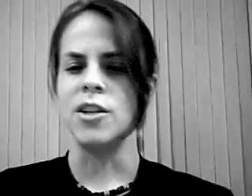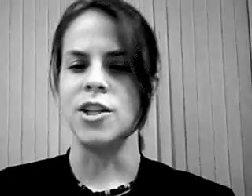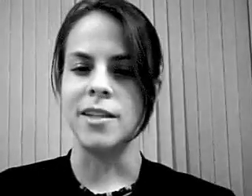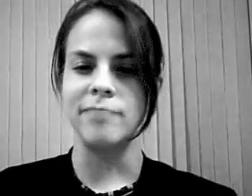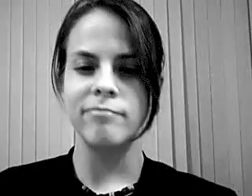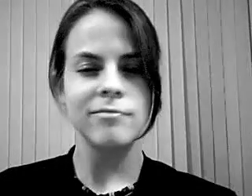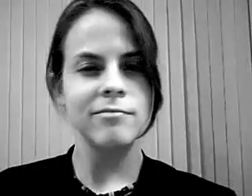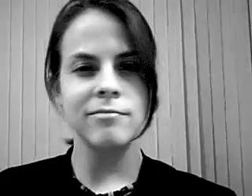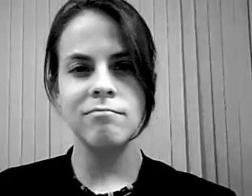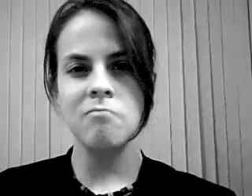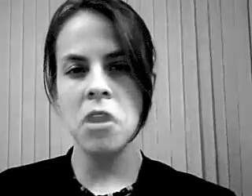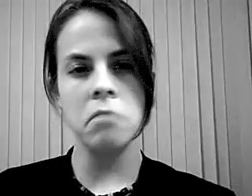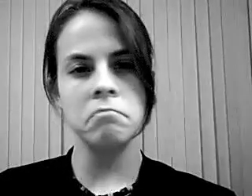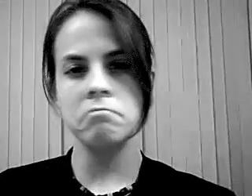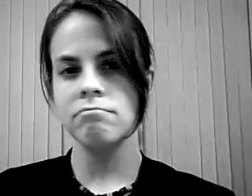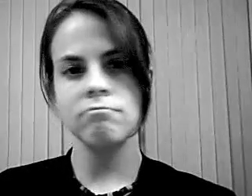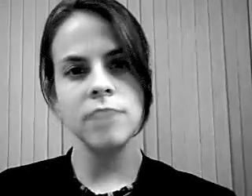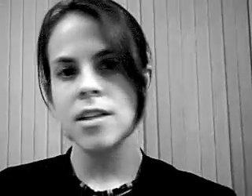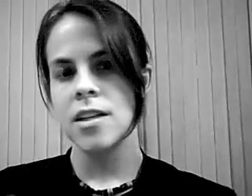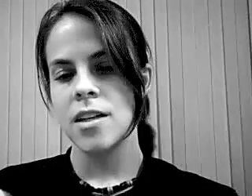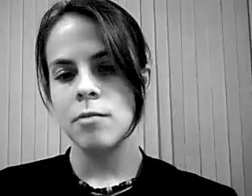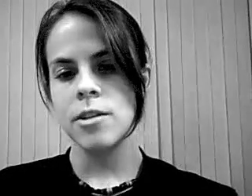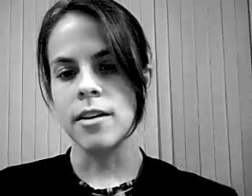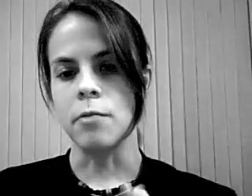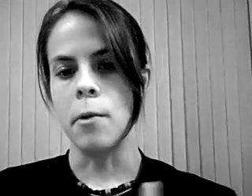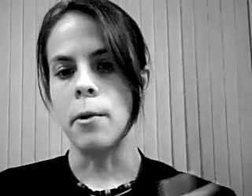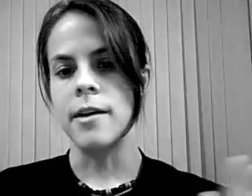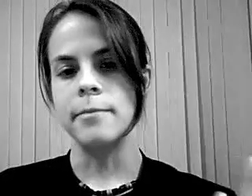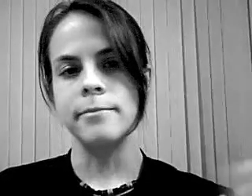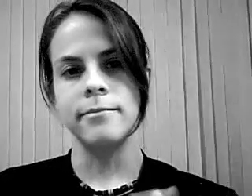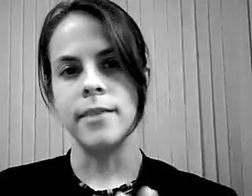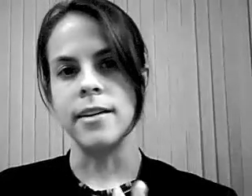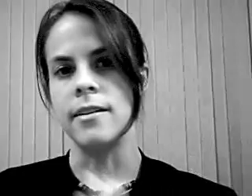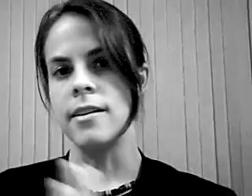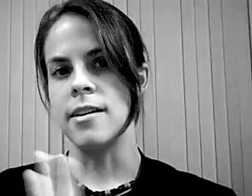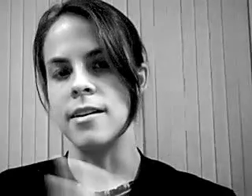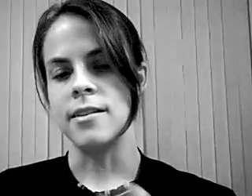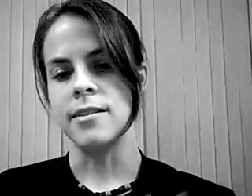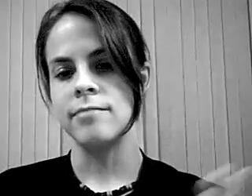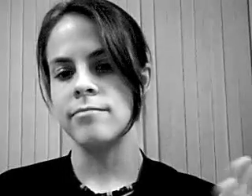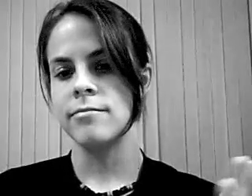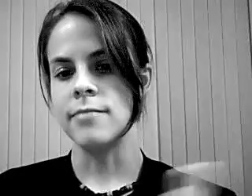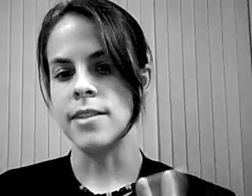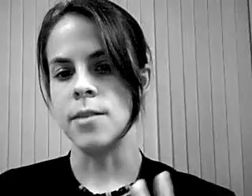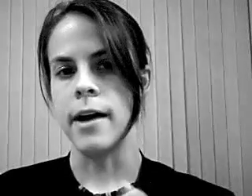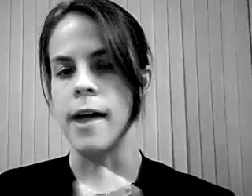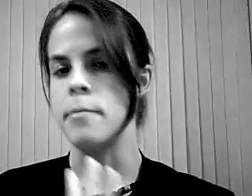polish it. No. I'm just gonna throw it up and see what